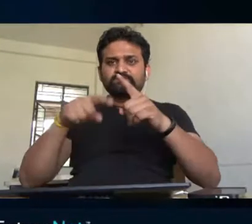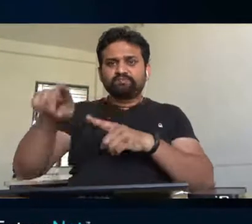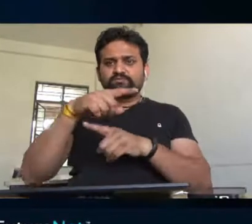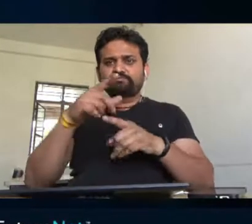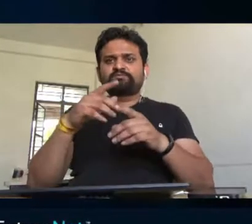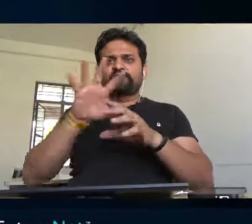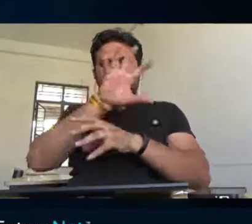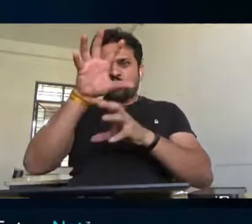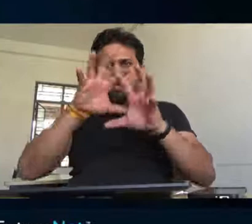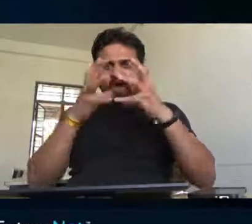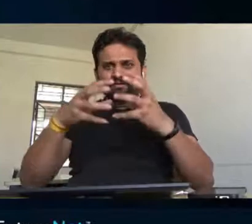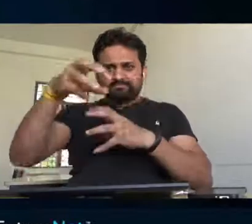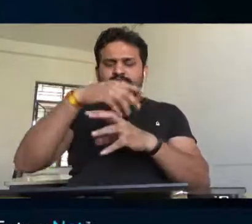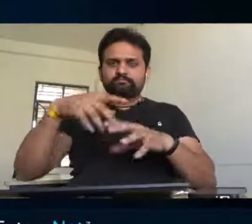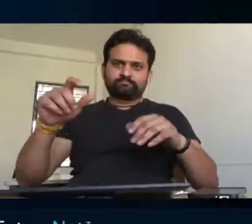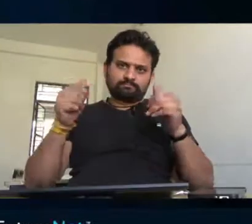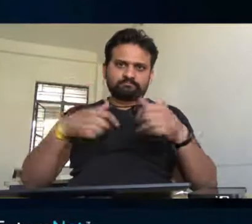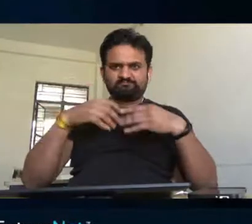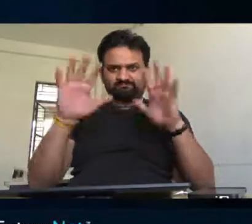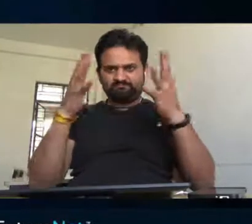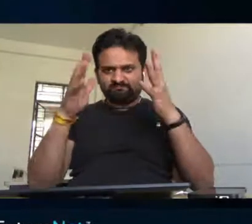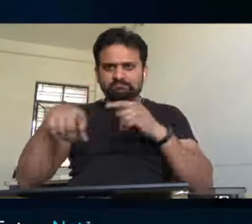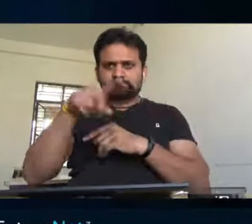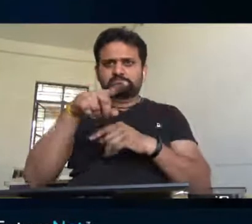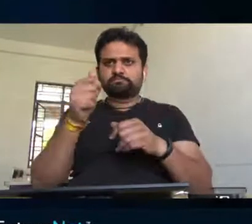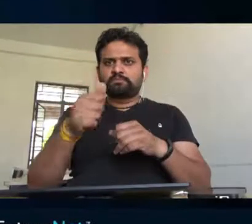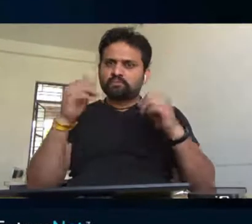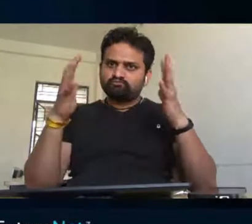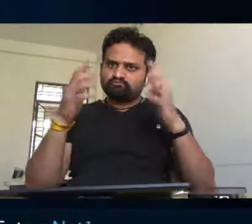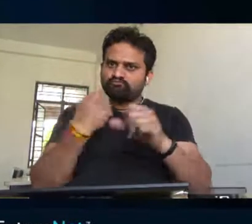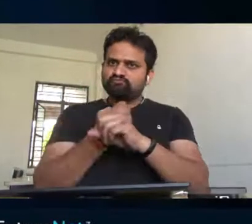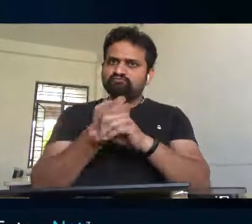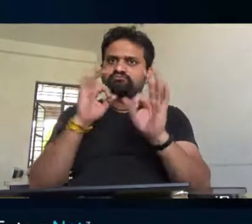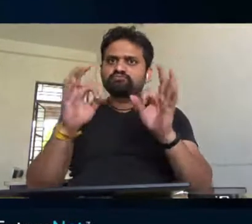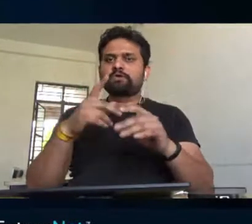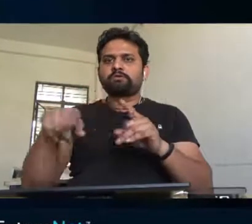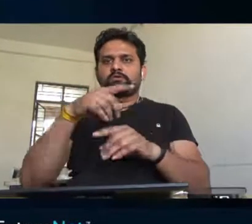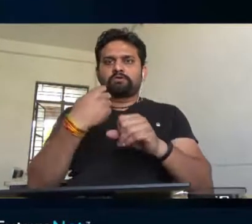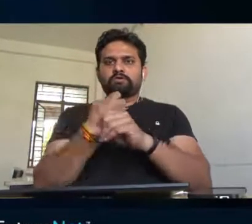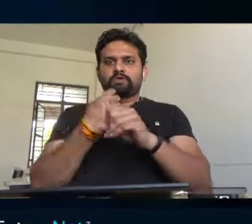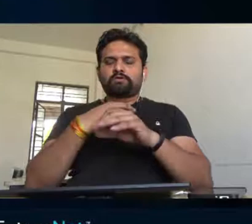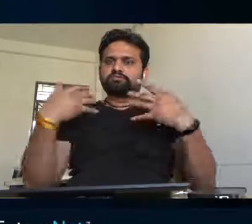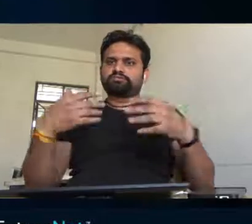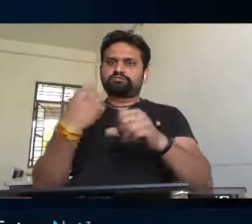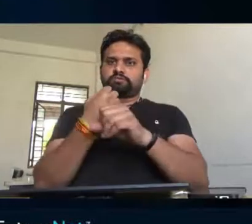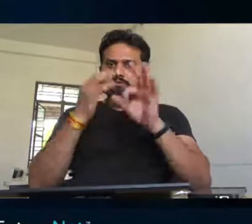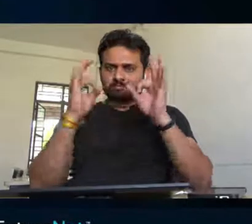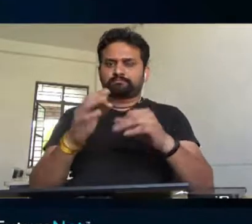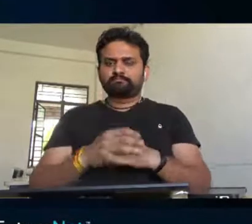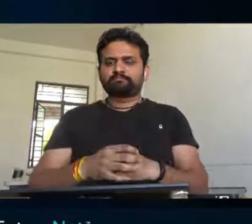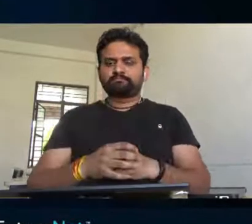very soon for the next updates. I promise we will have it in shorter periods. And all the best for